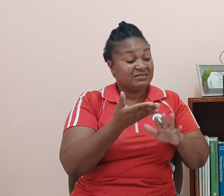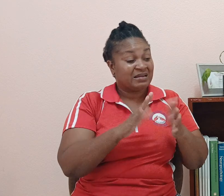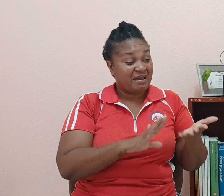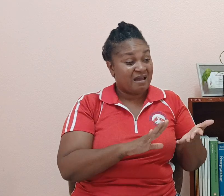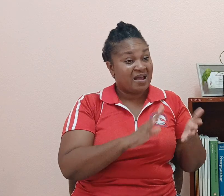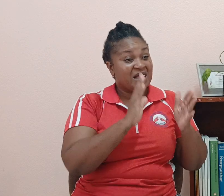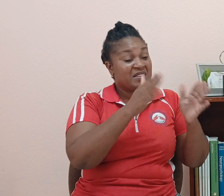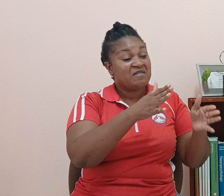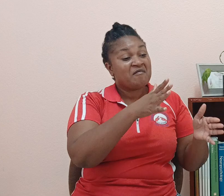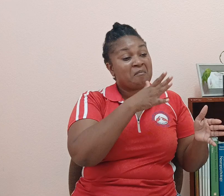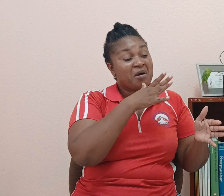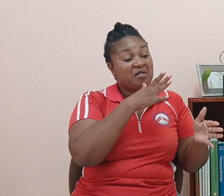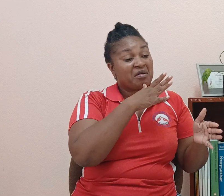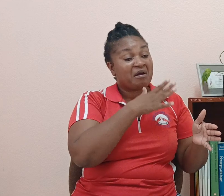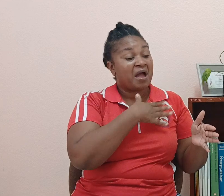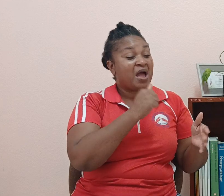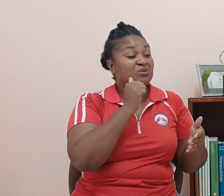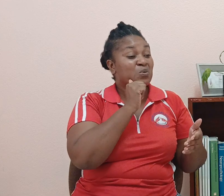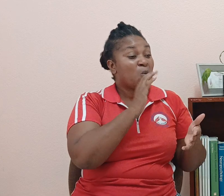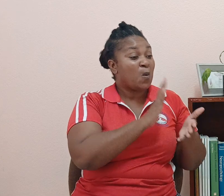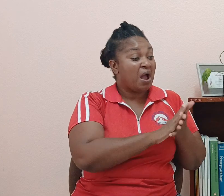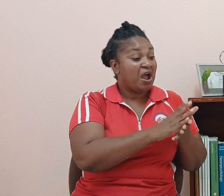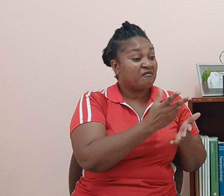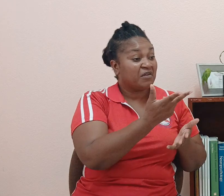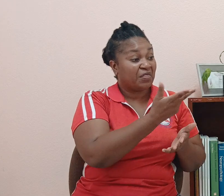widows Ruth and Orpha.